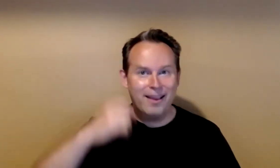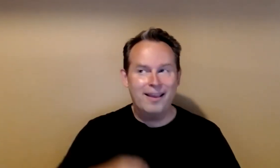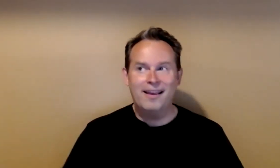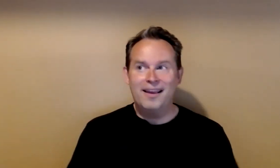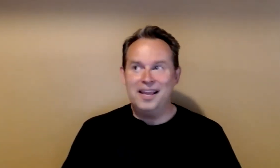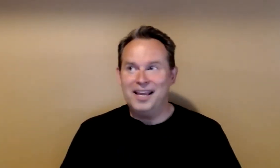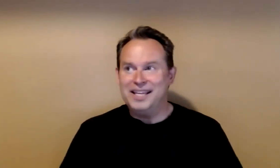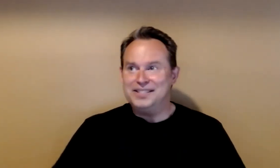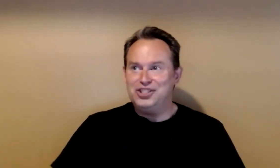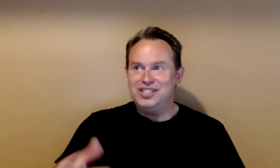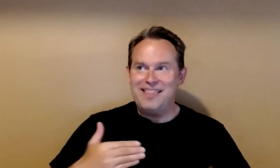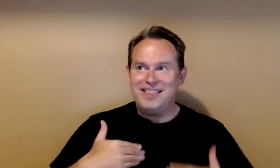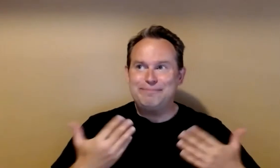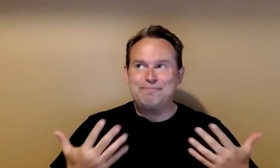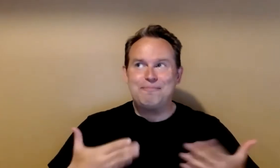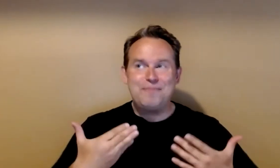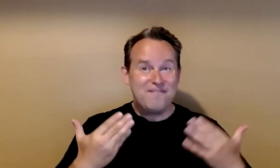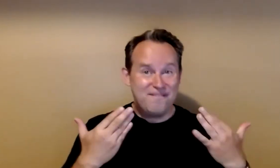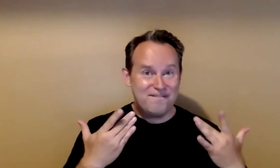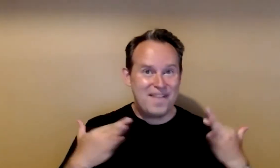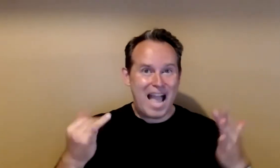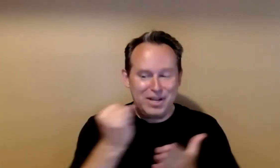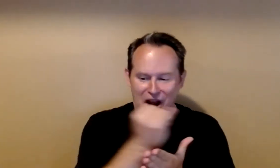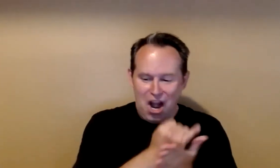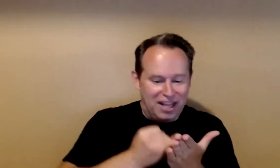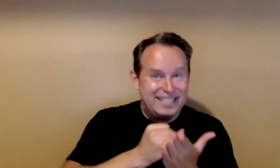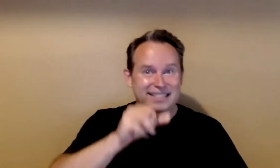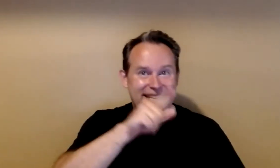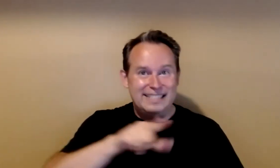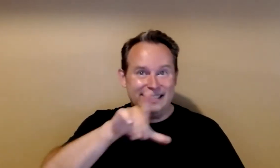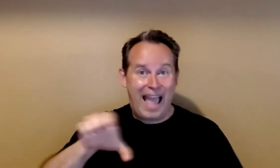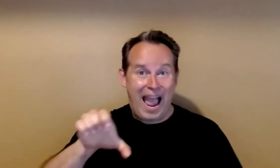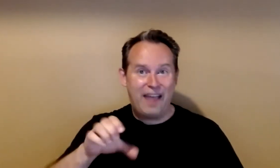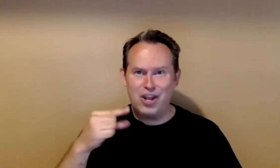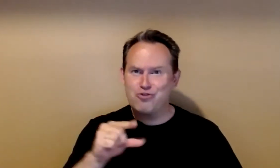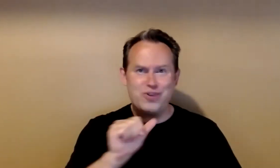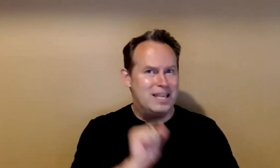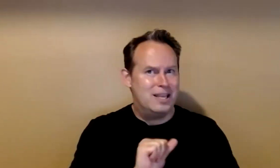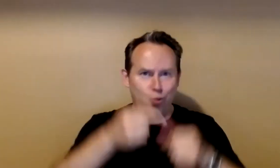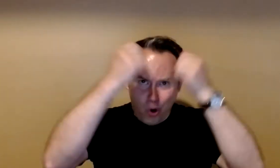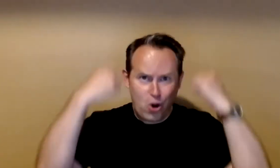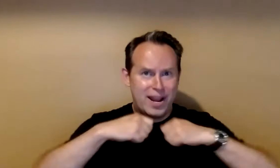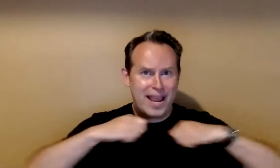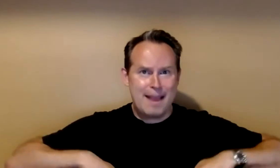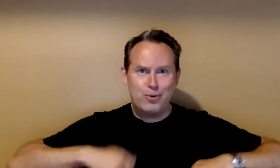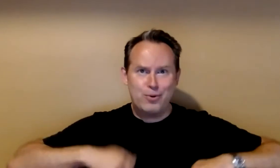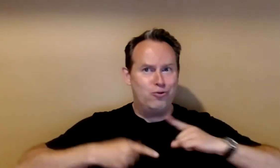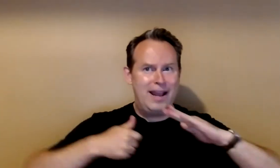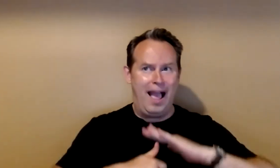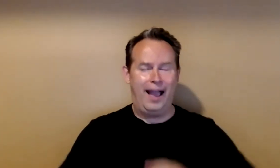red hair. And she had this vibrant artistic style that her green work apron